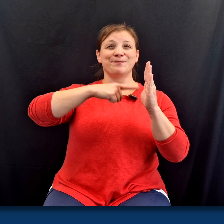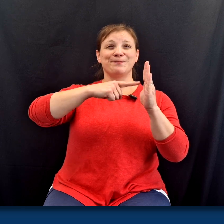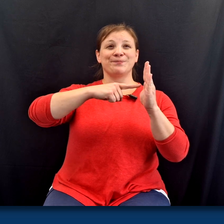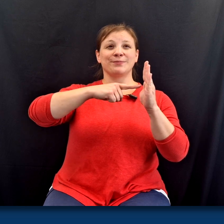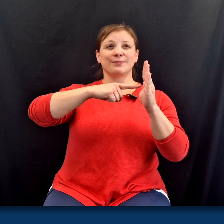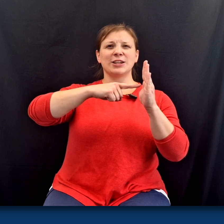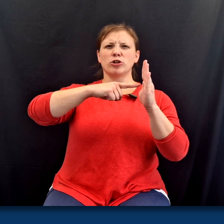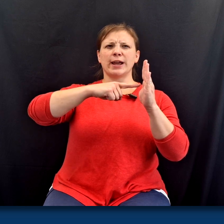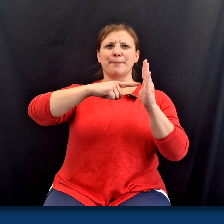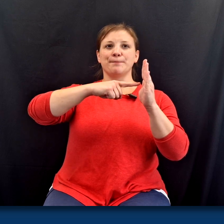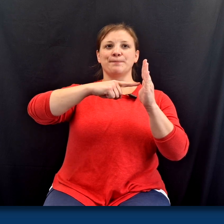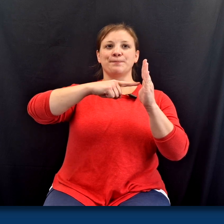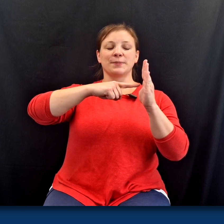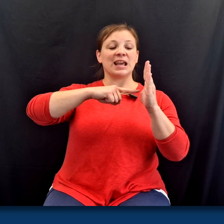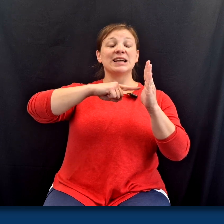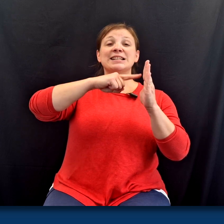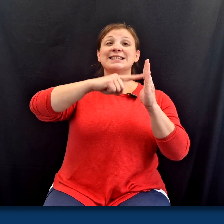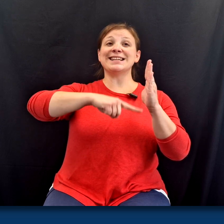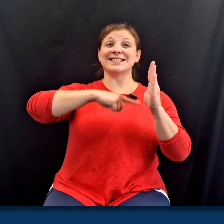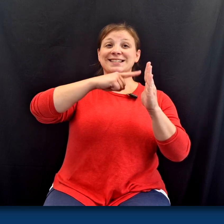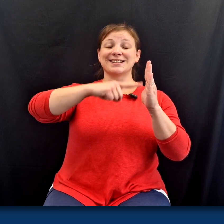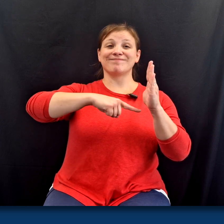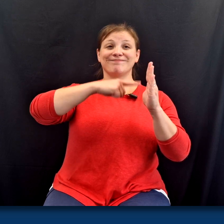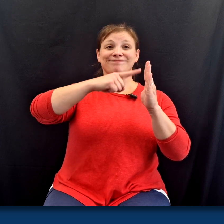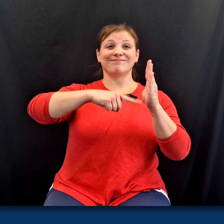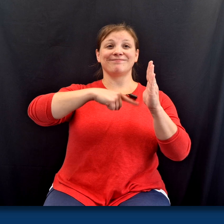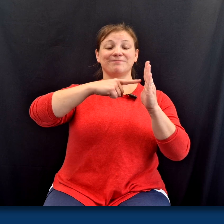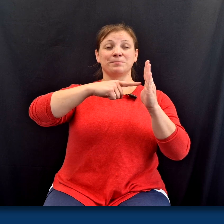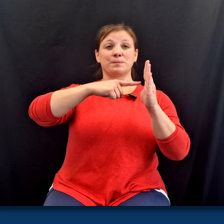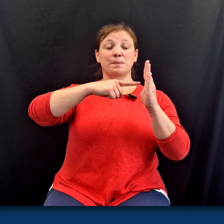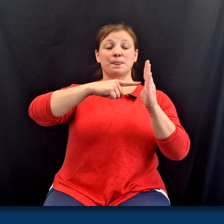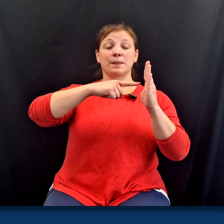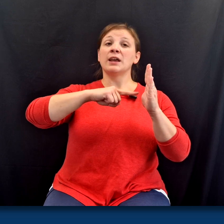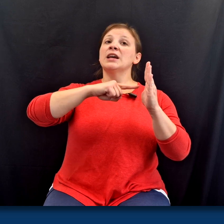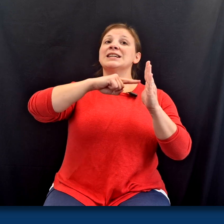palm. Let's try that again. Seasons.